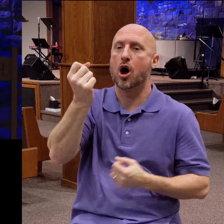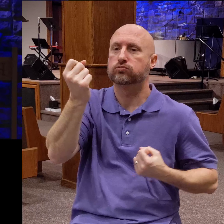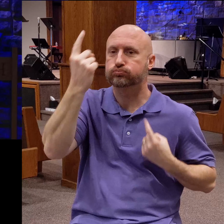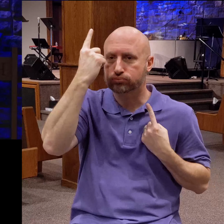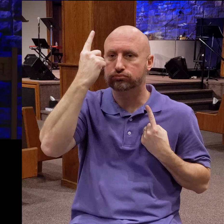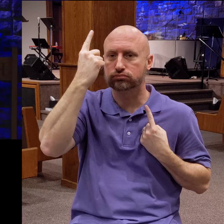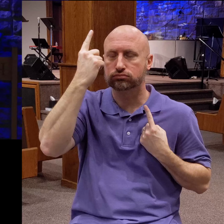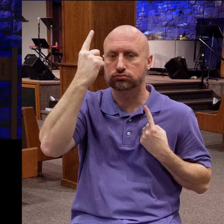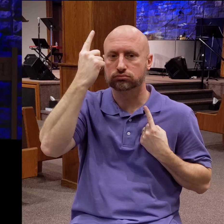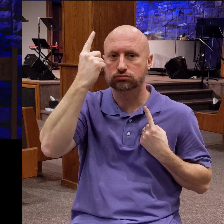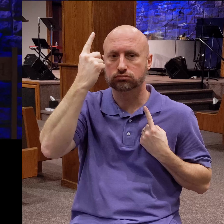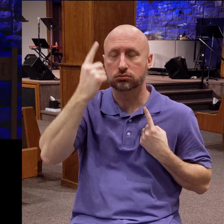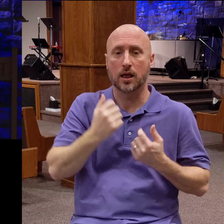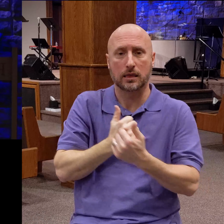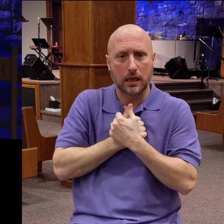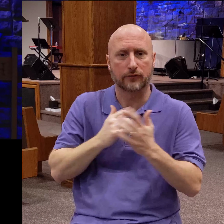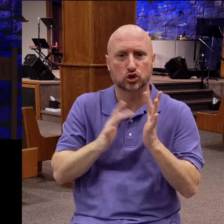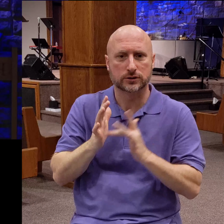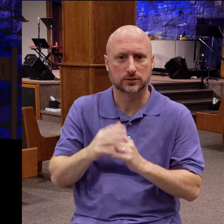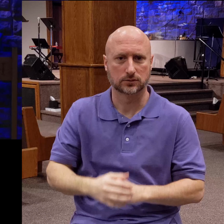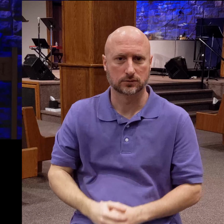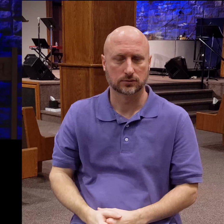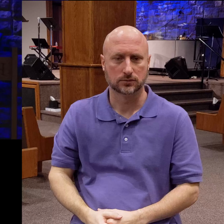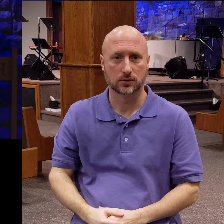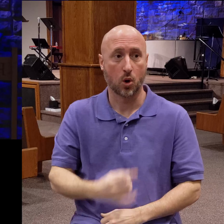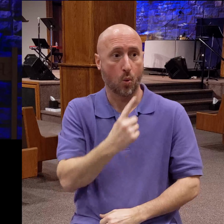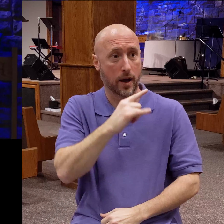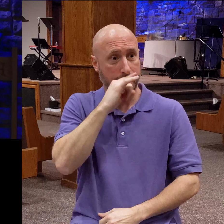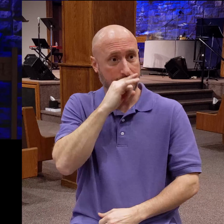Jesus. There's a kid in first grade